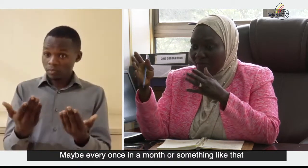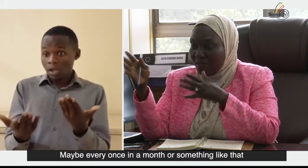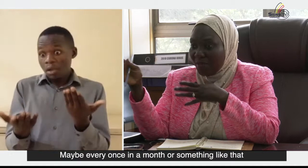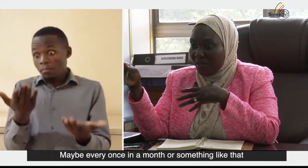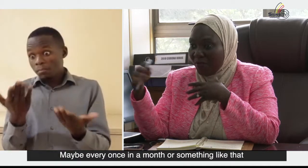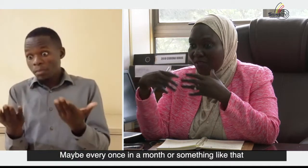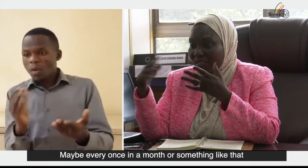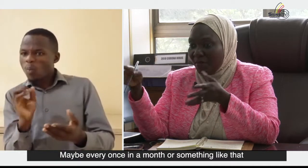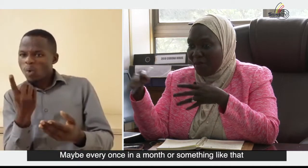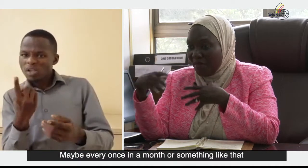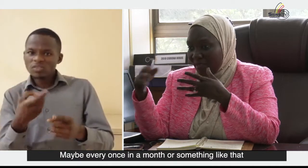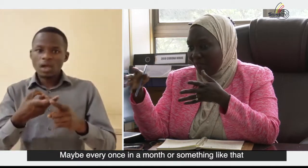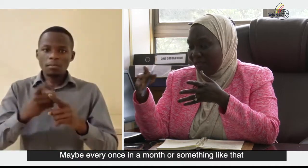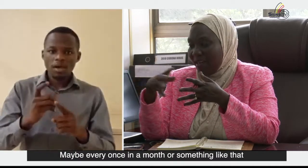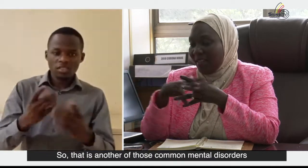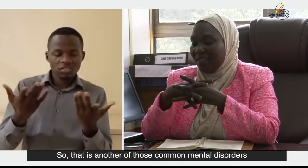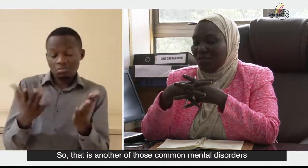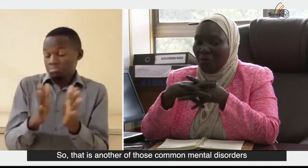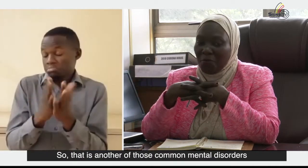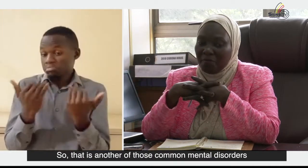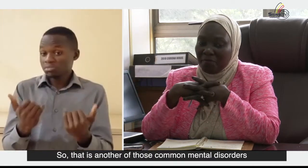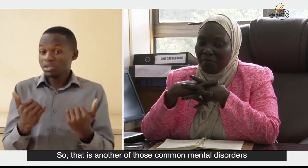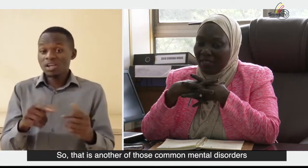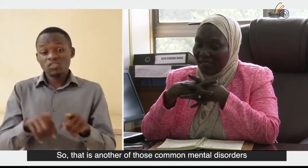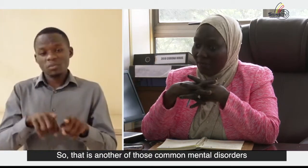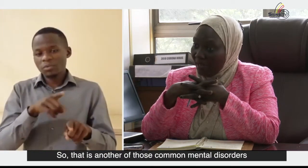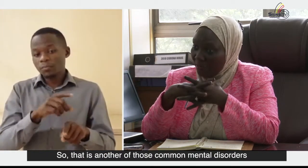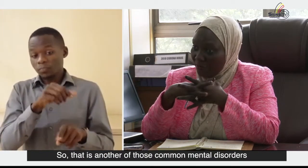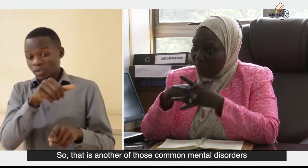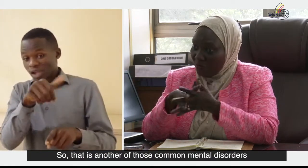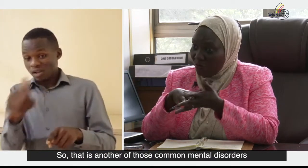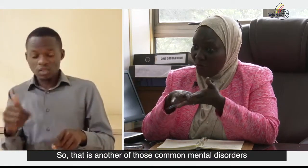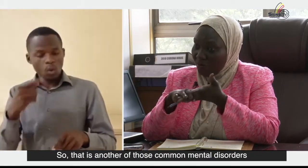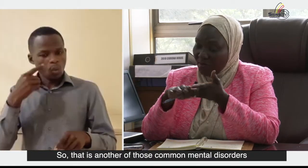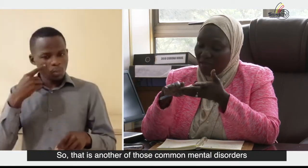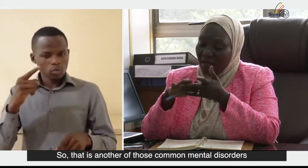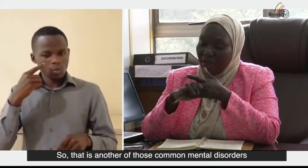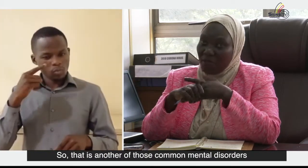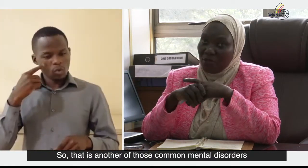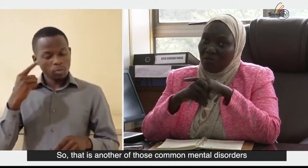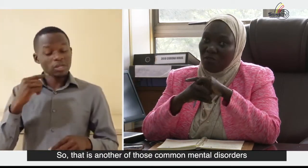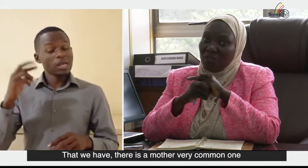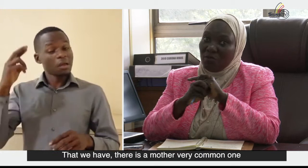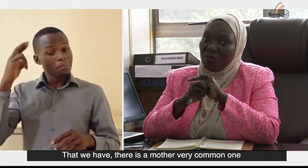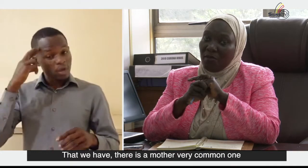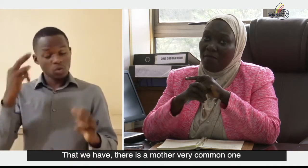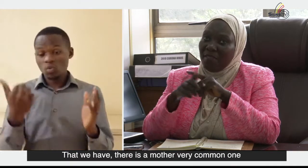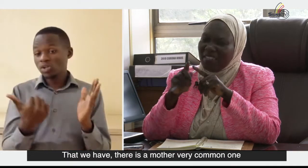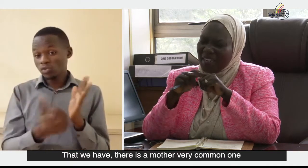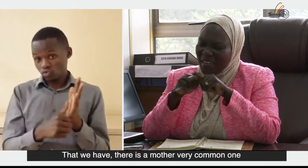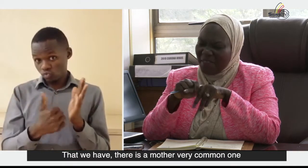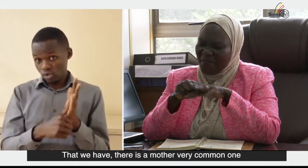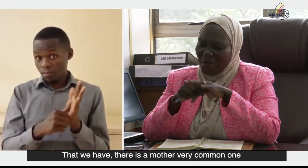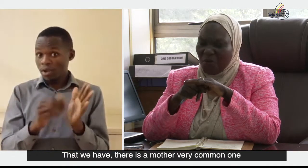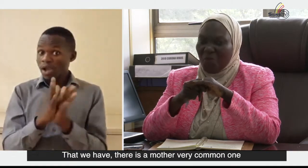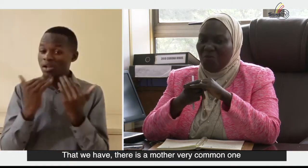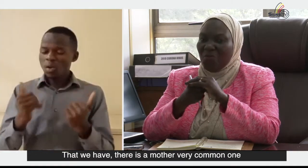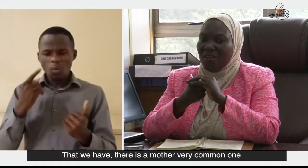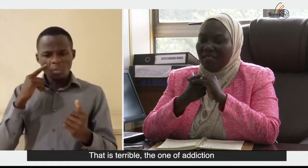maybe every once in a month or something like that. So that is another of those common mental disorders that we have. There's another very common one and